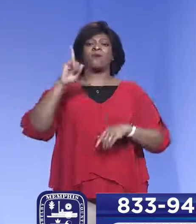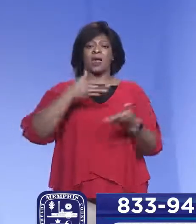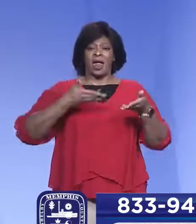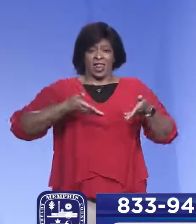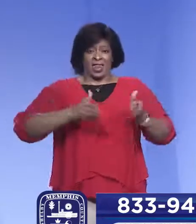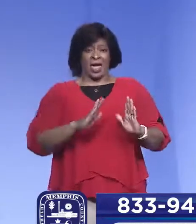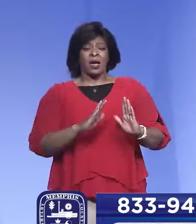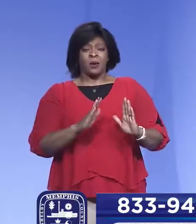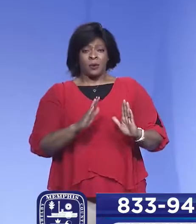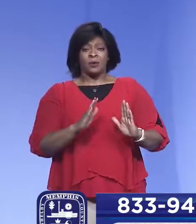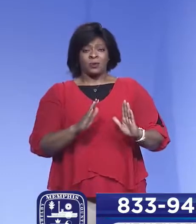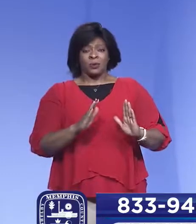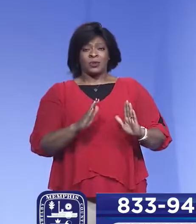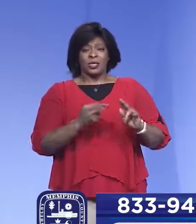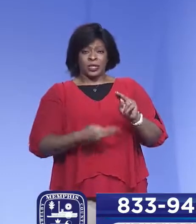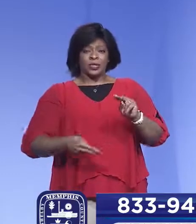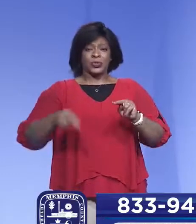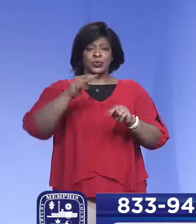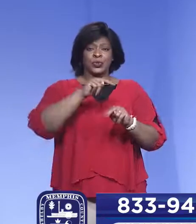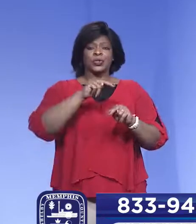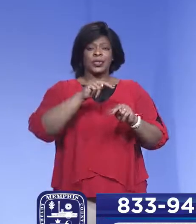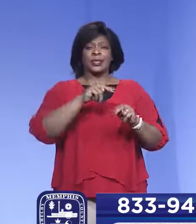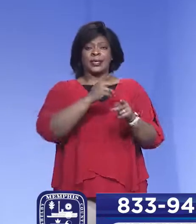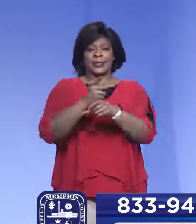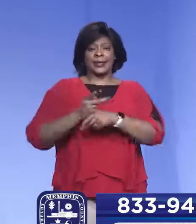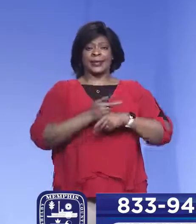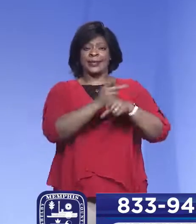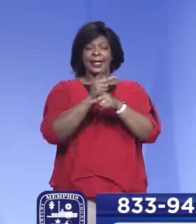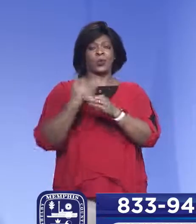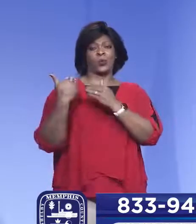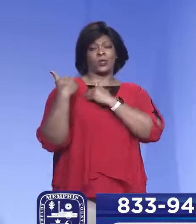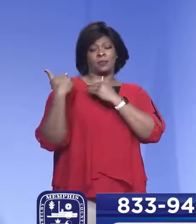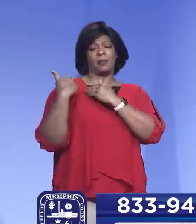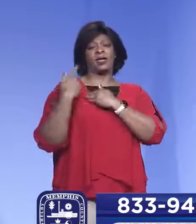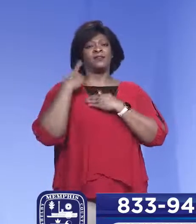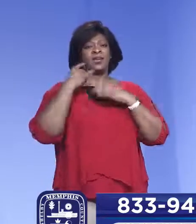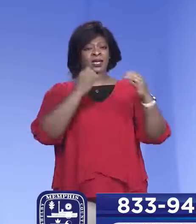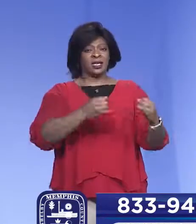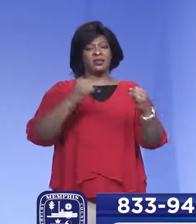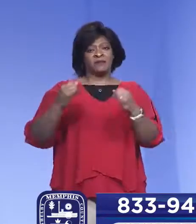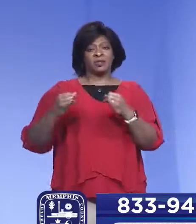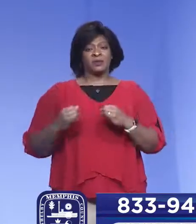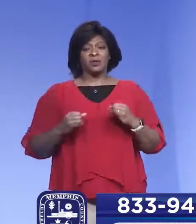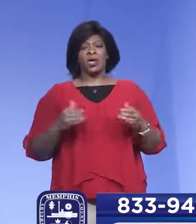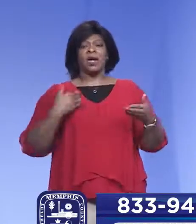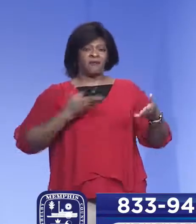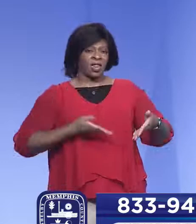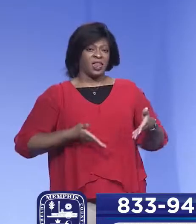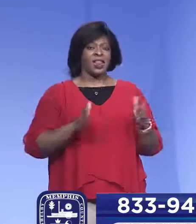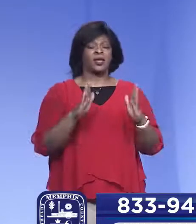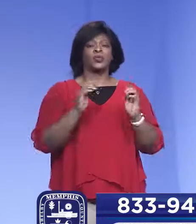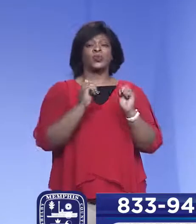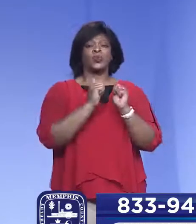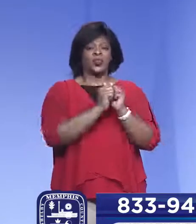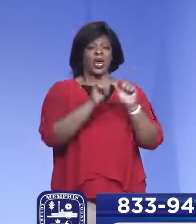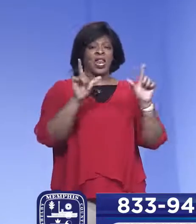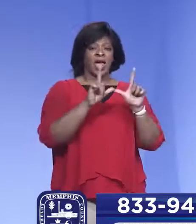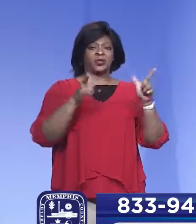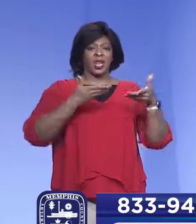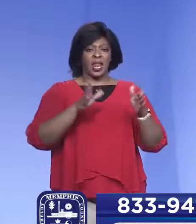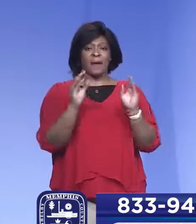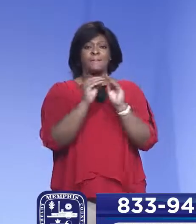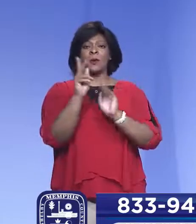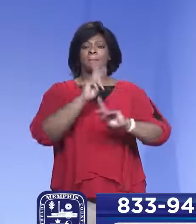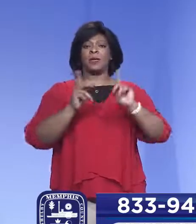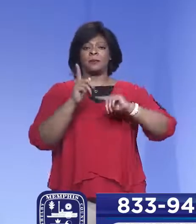allow increased scope of care responsibilities for individuals. There are some allowances with licensures that will allow additional